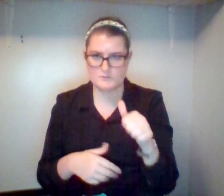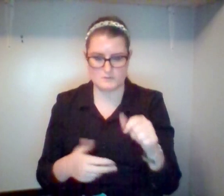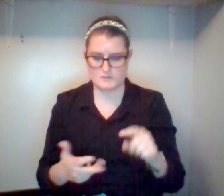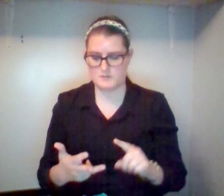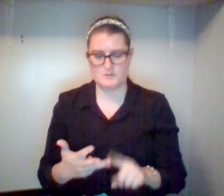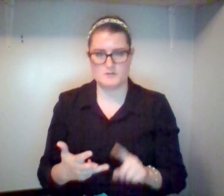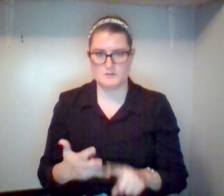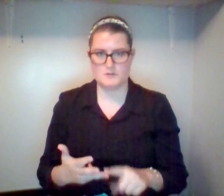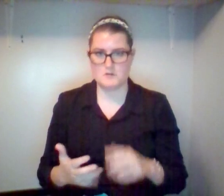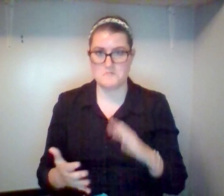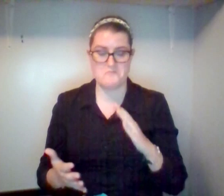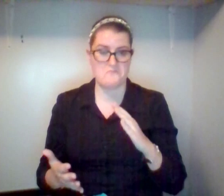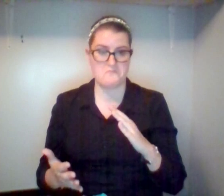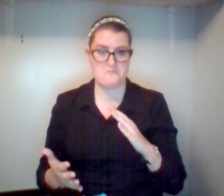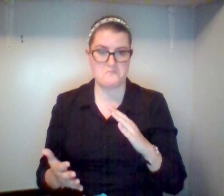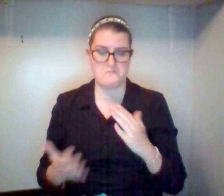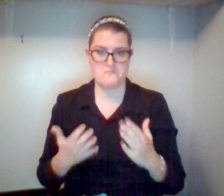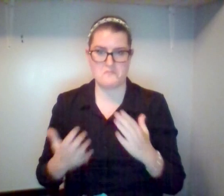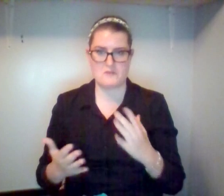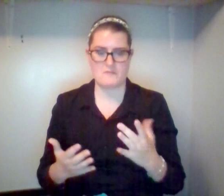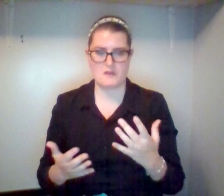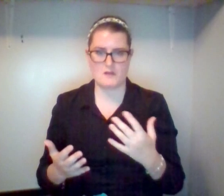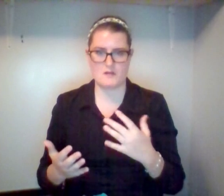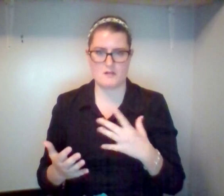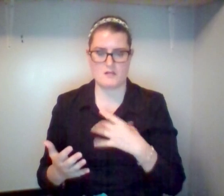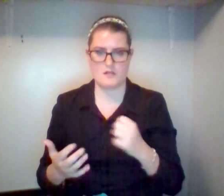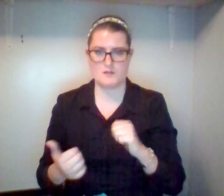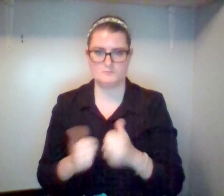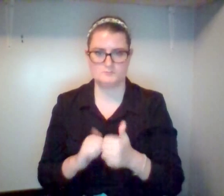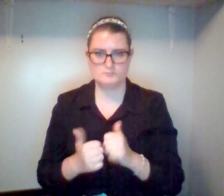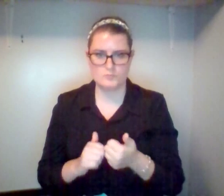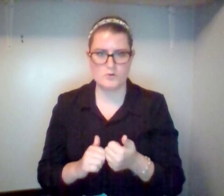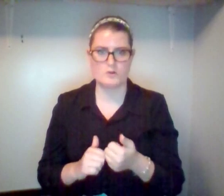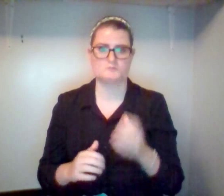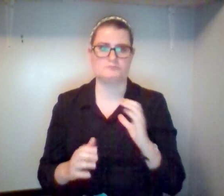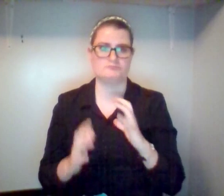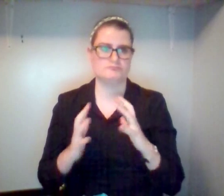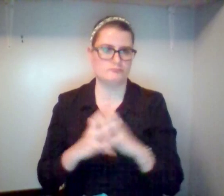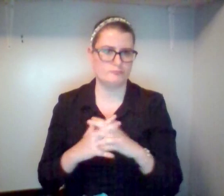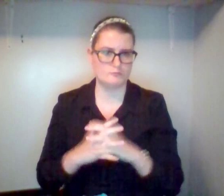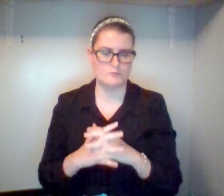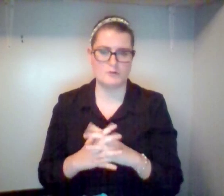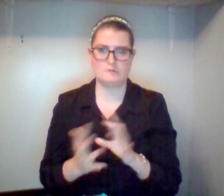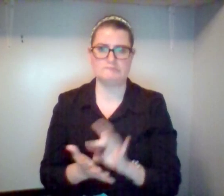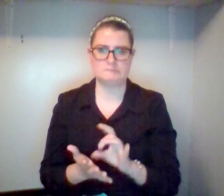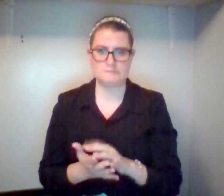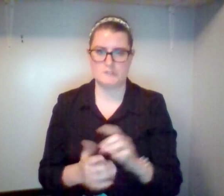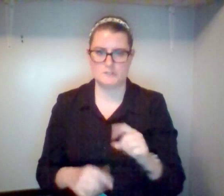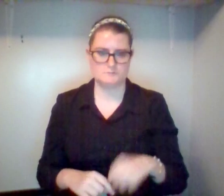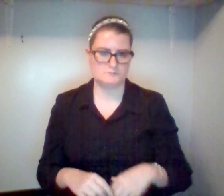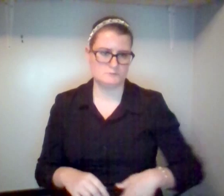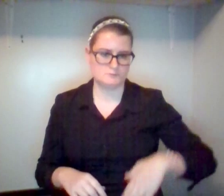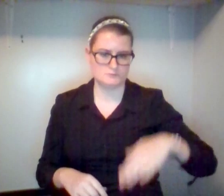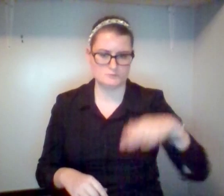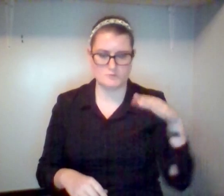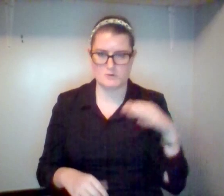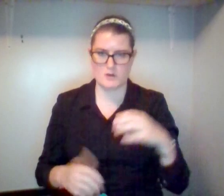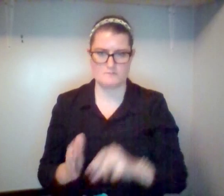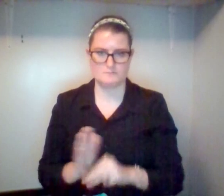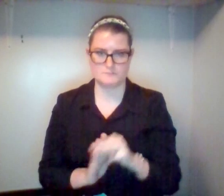yet grown up? Is he irresponsible with money? What is it that has us stuck at this place?